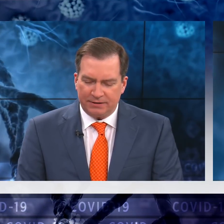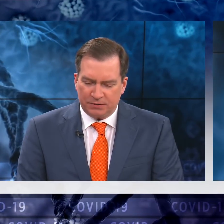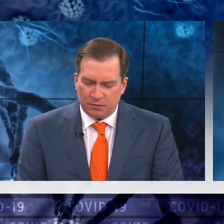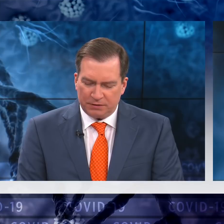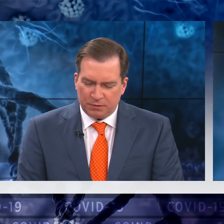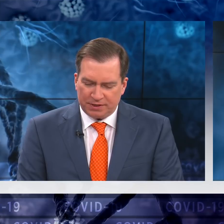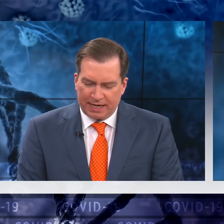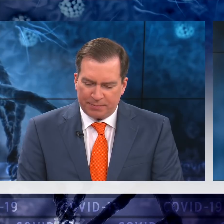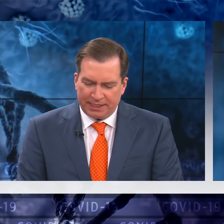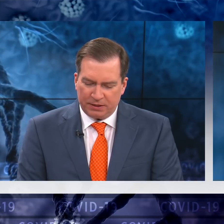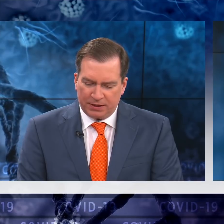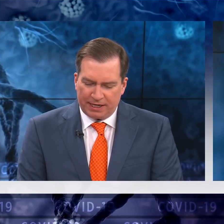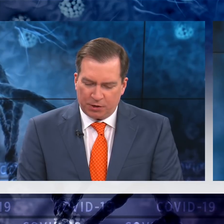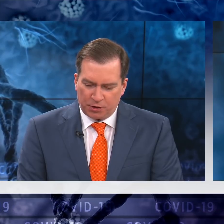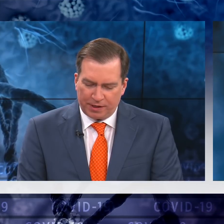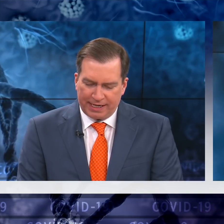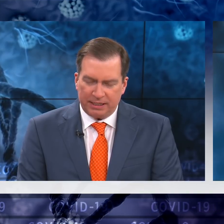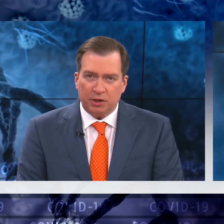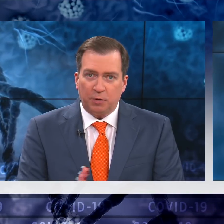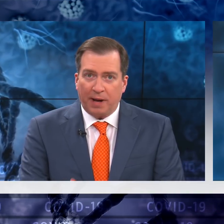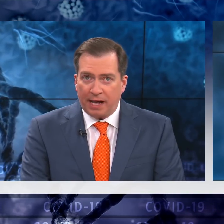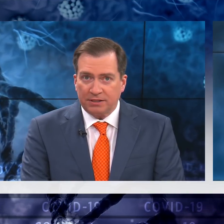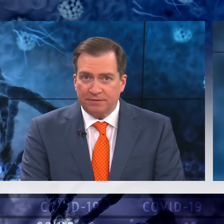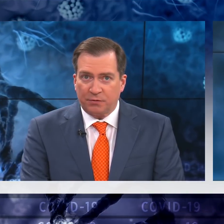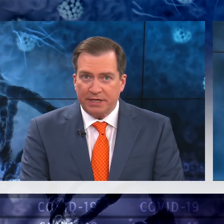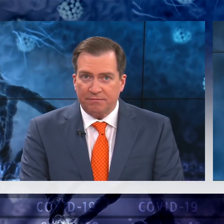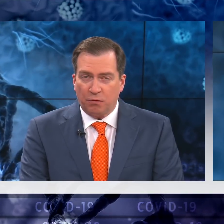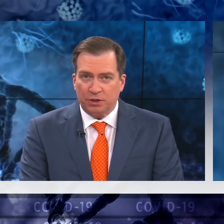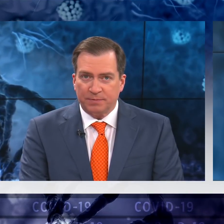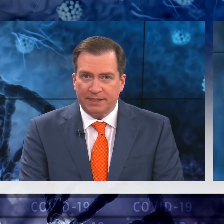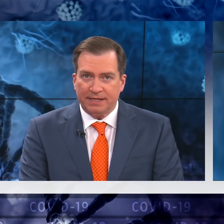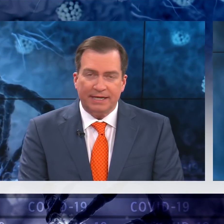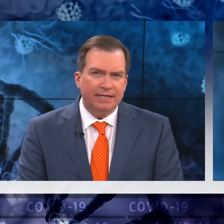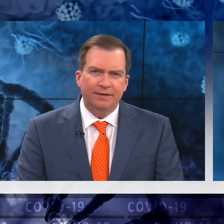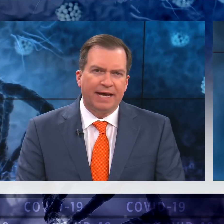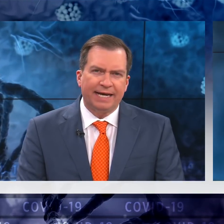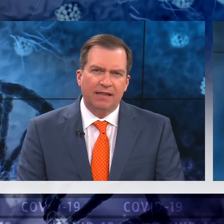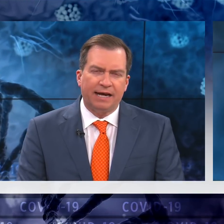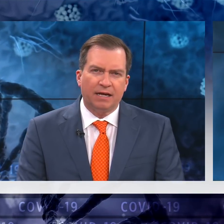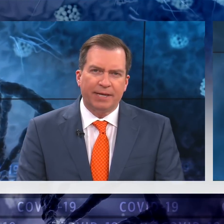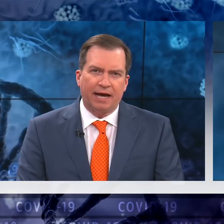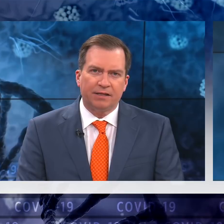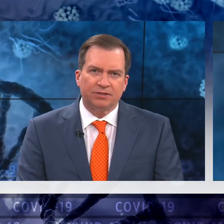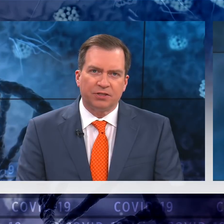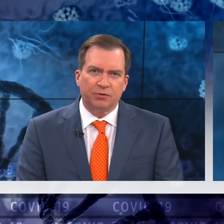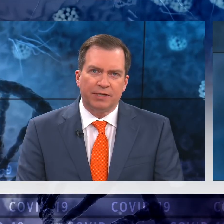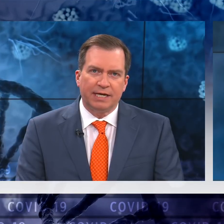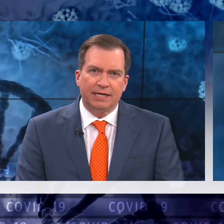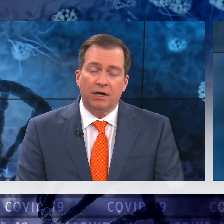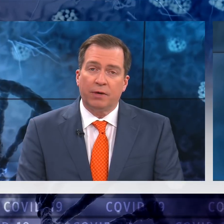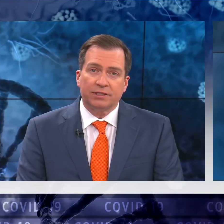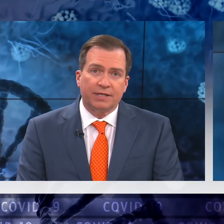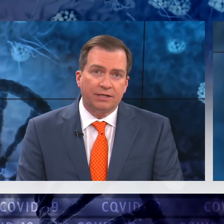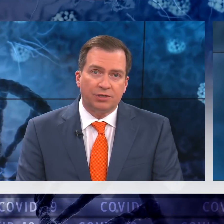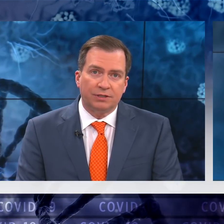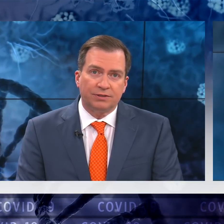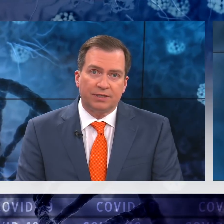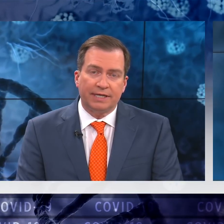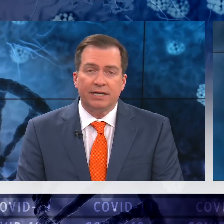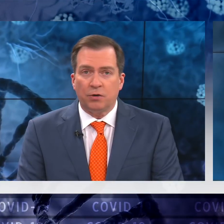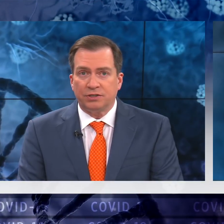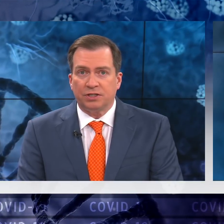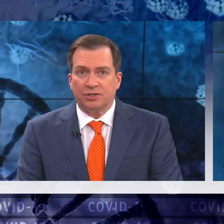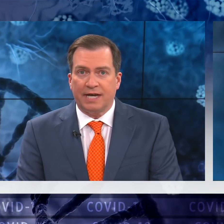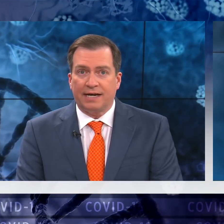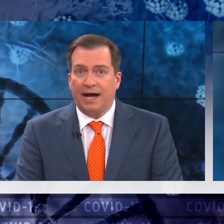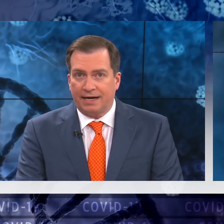update on what was happening on her end, a little positive reinforcement. The headline coming out of this, Sue, no extensions